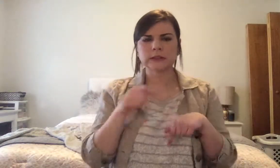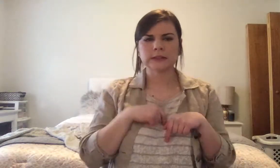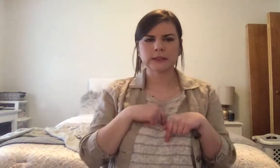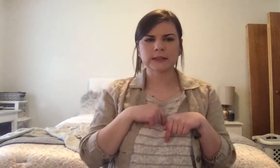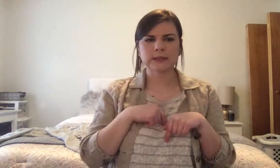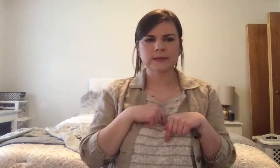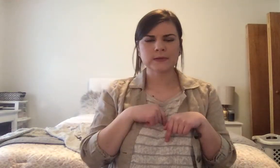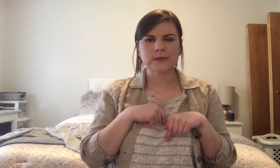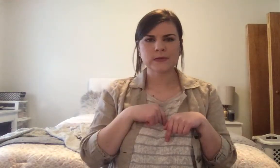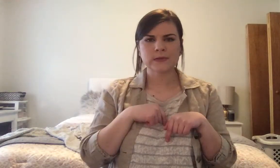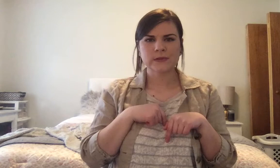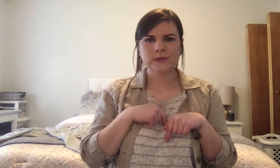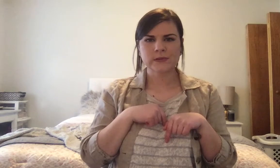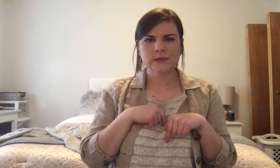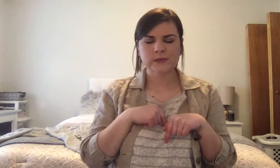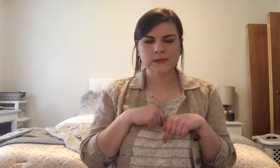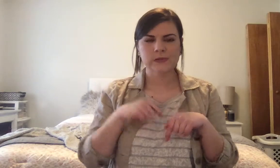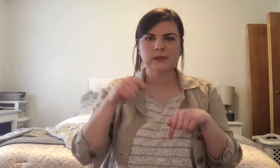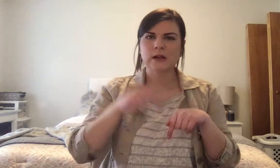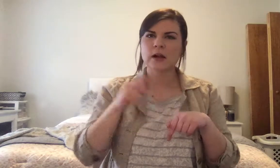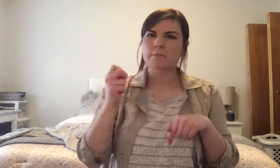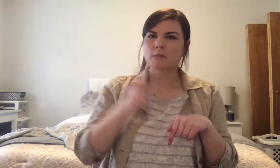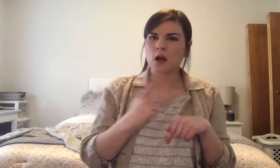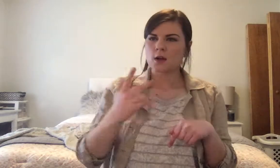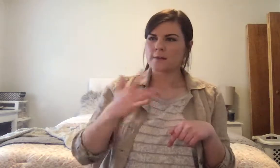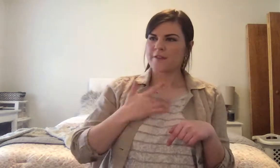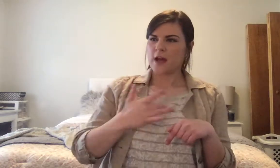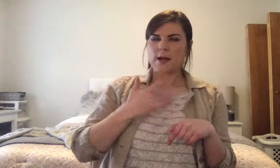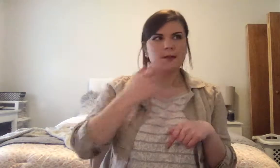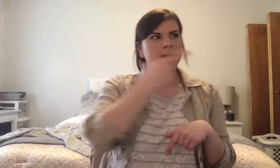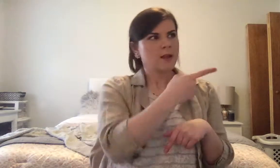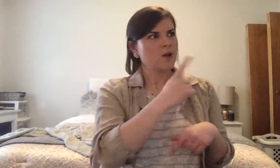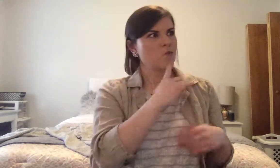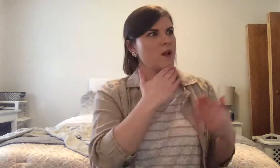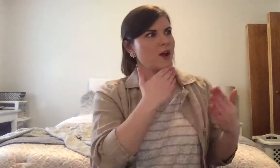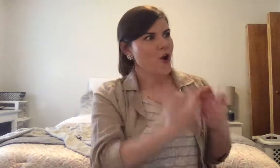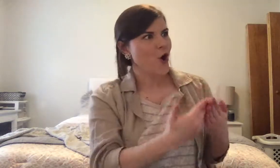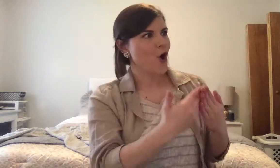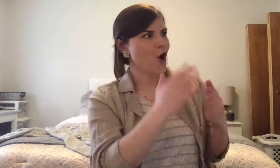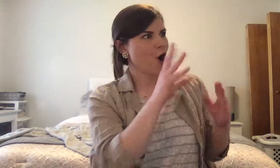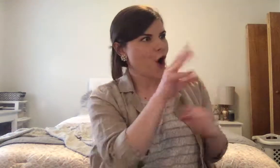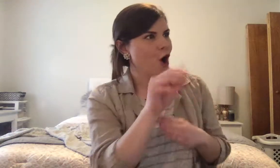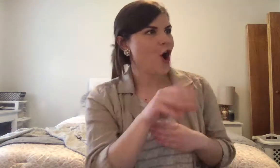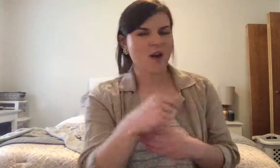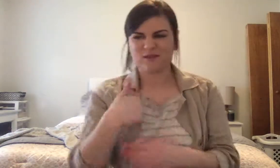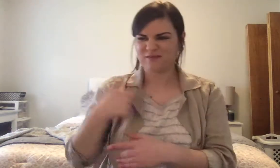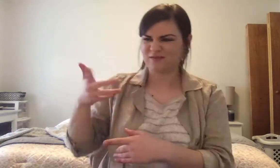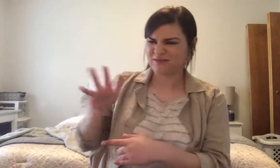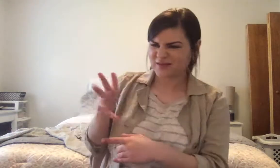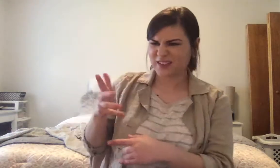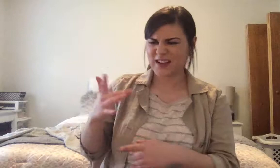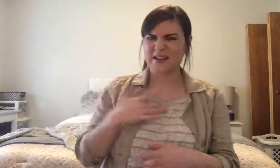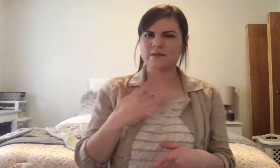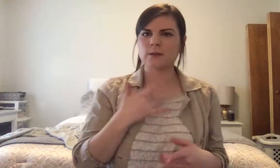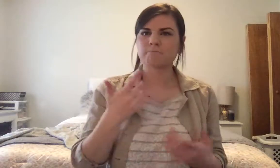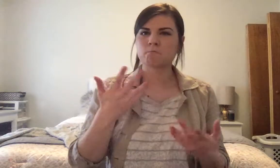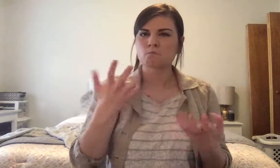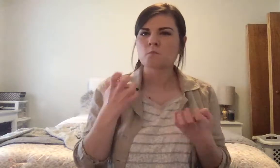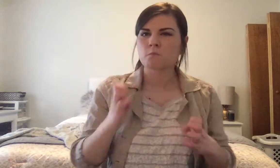really, film. The aesthetic of film is what I like. That it's a very emotional look to it, and I like the